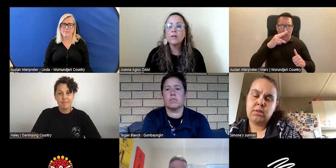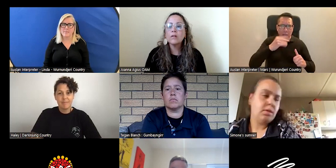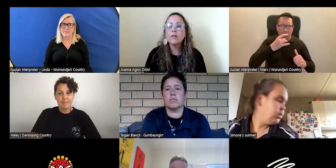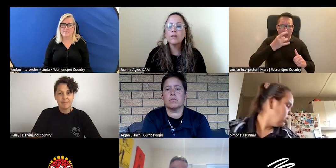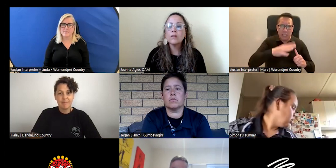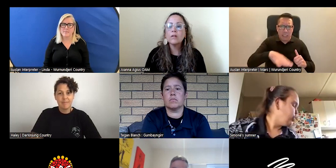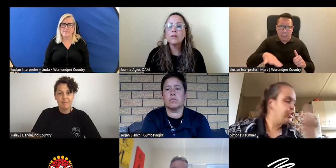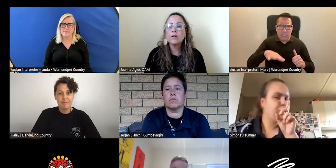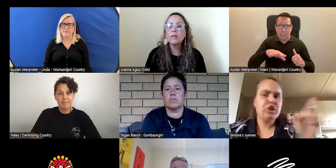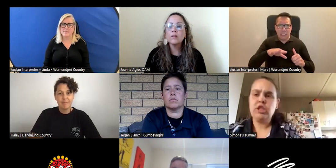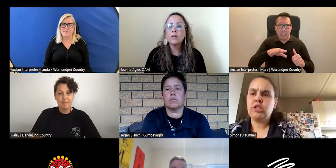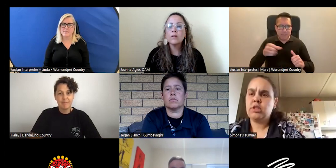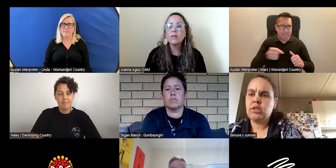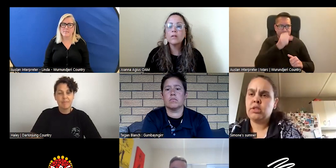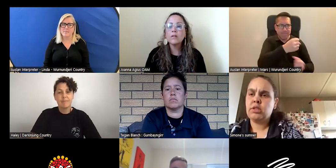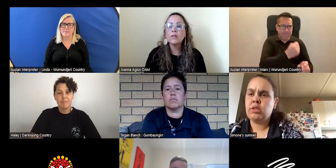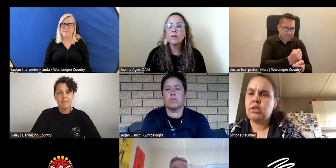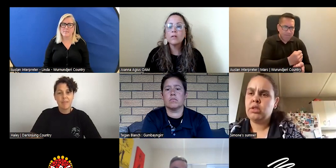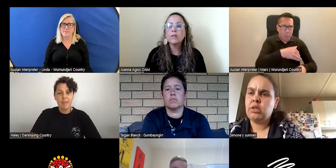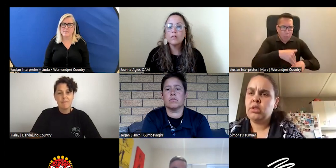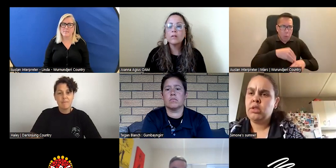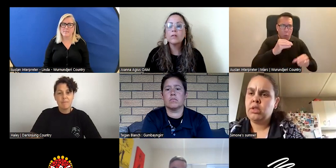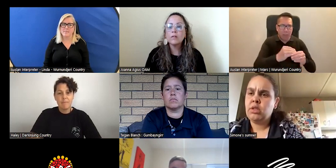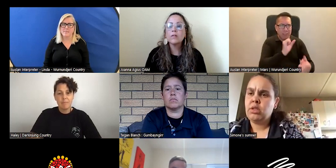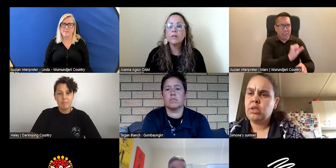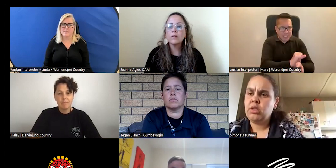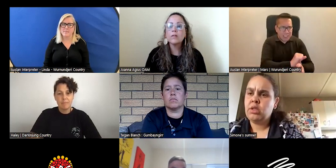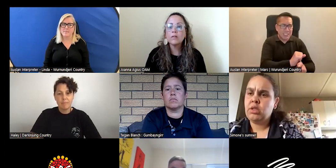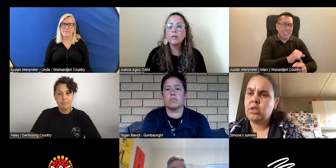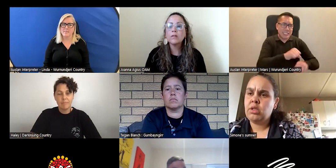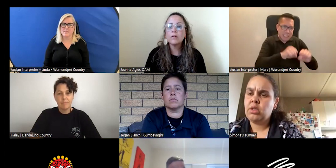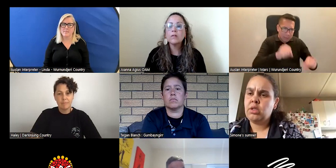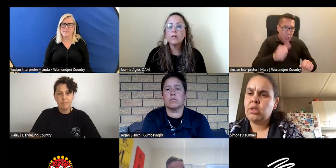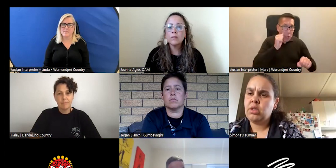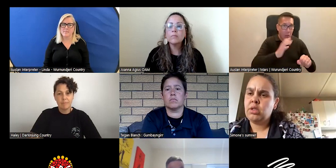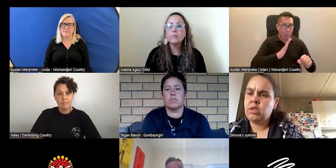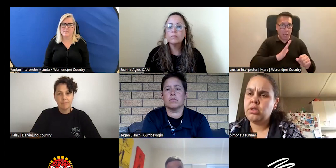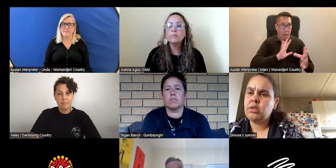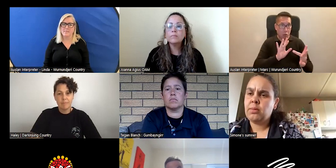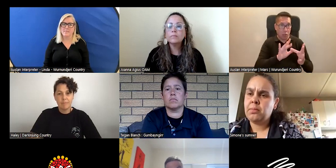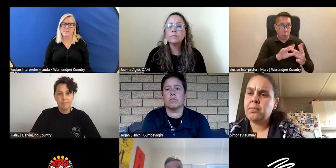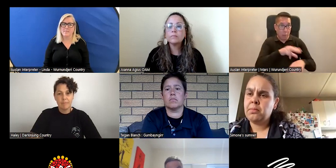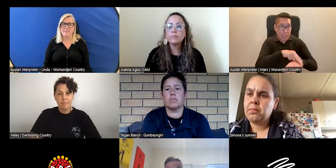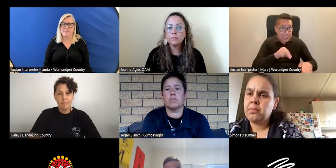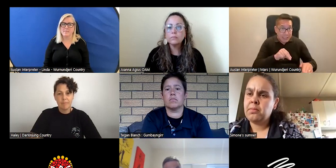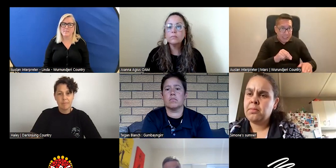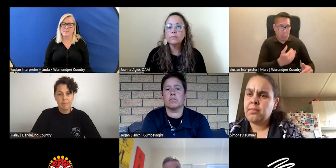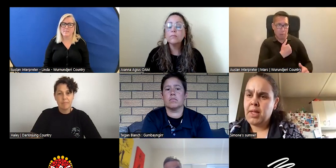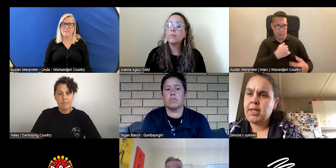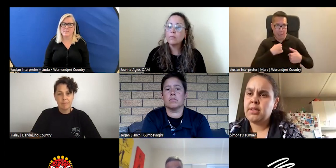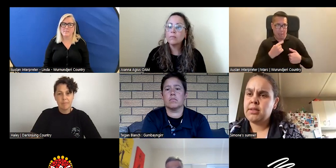contact with the justice system, which could mean, you know, contact with police, contact with the